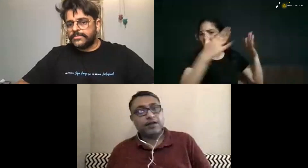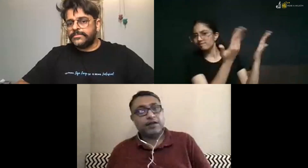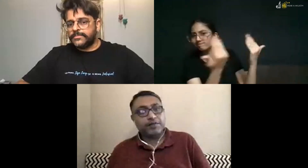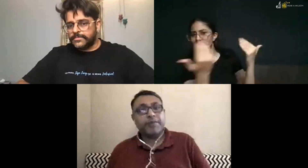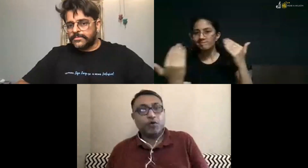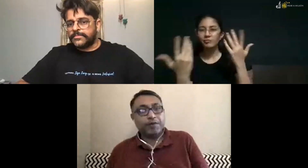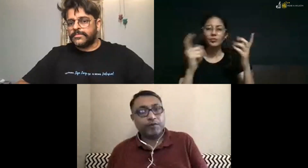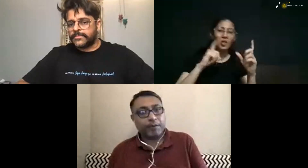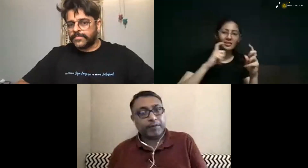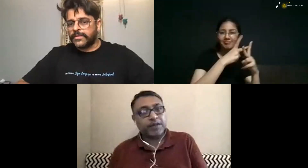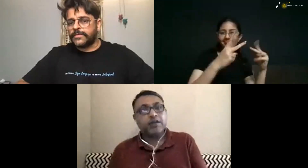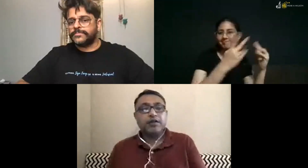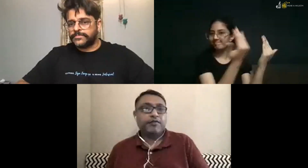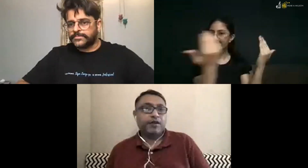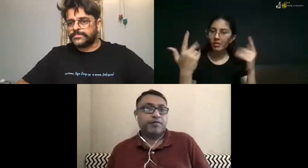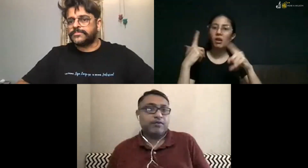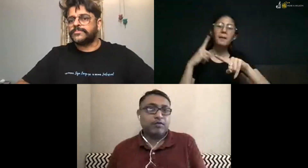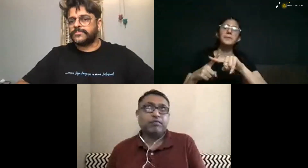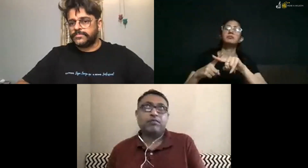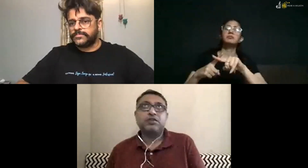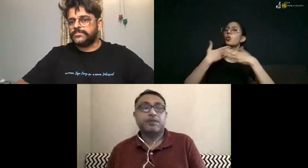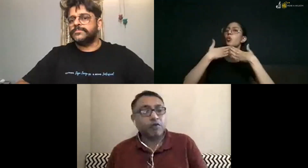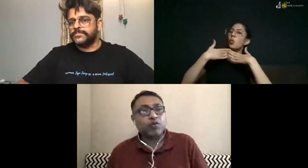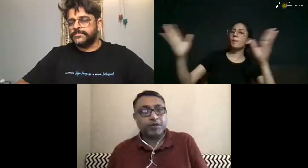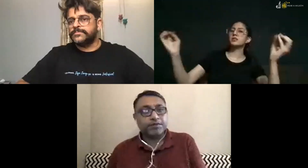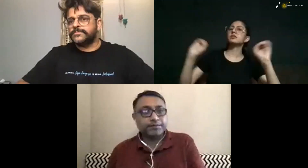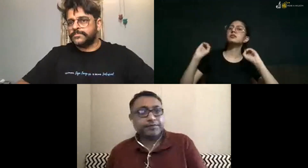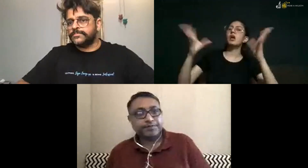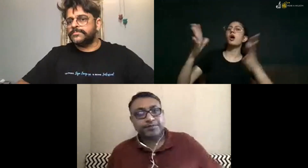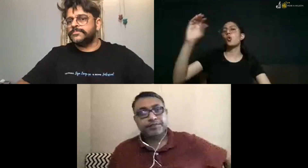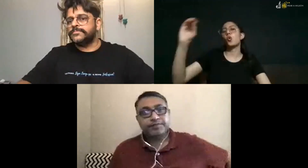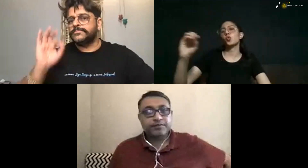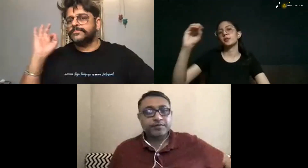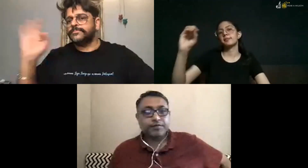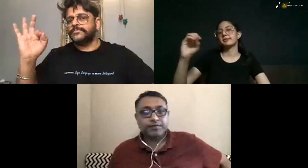but it will be open for public from this is October.